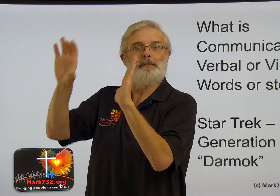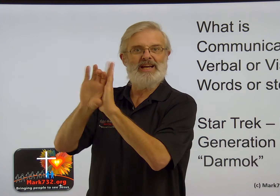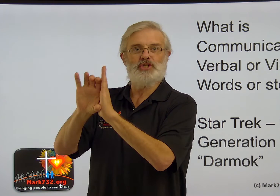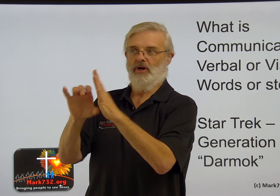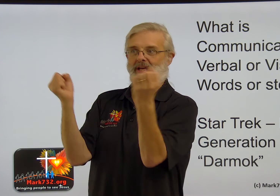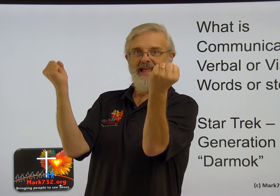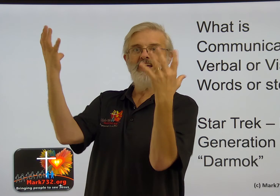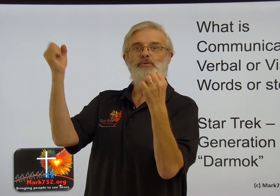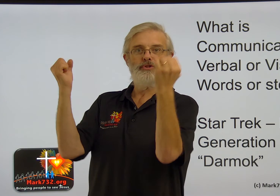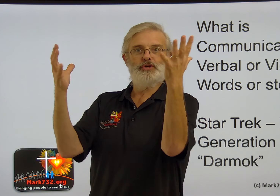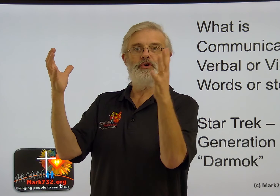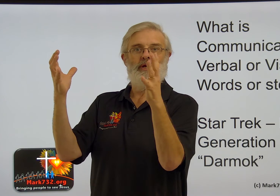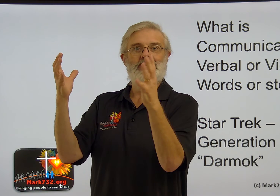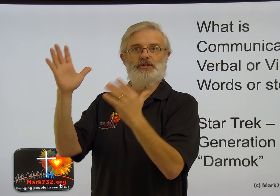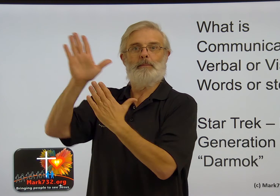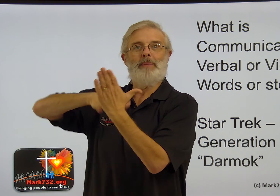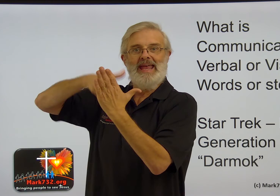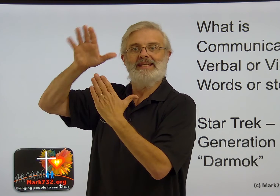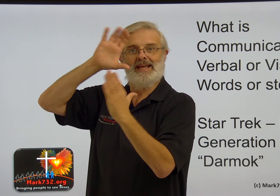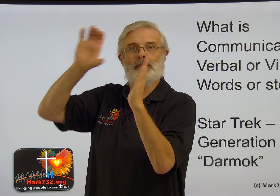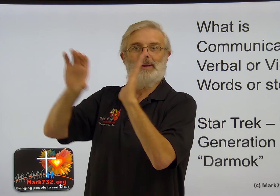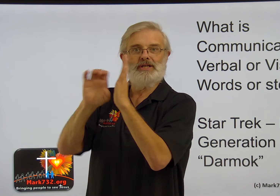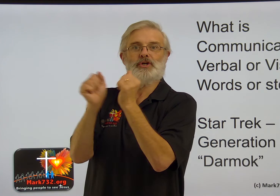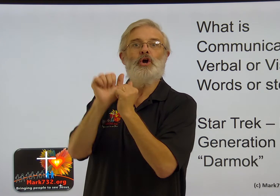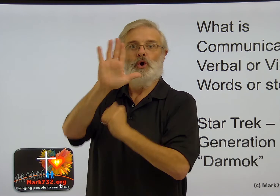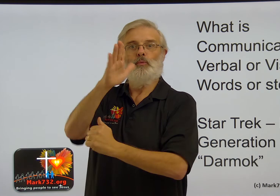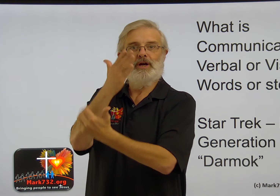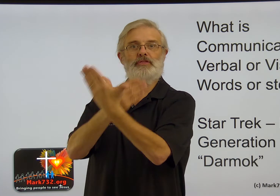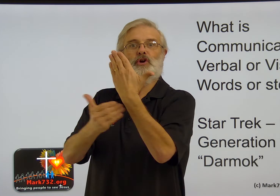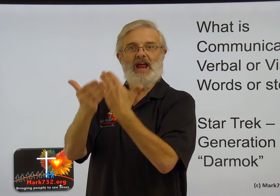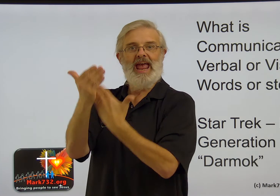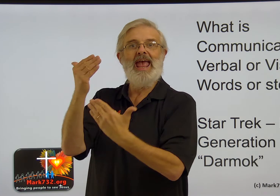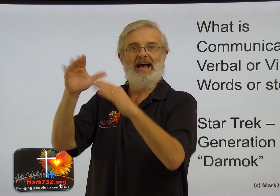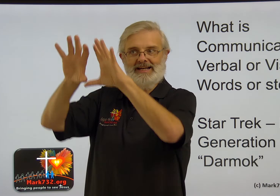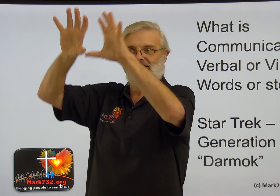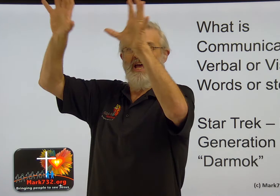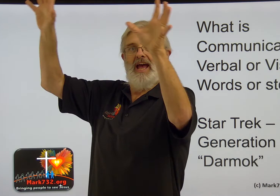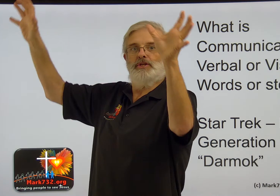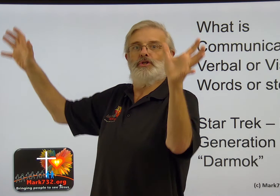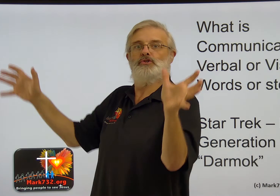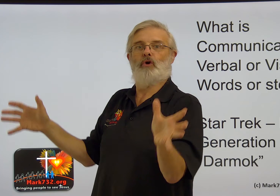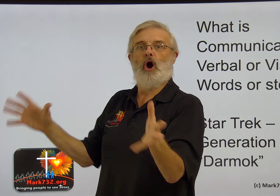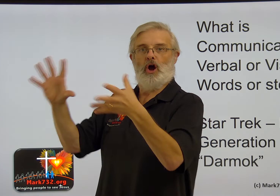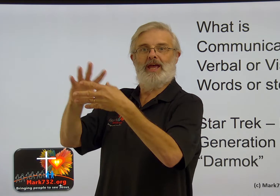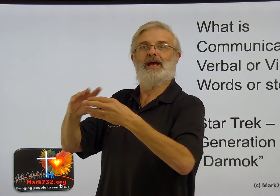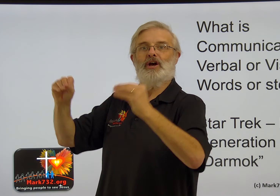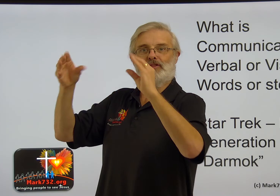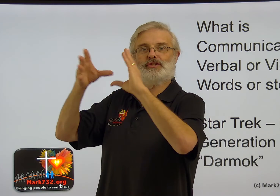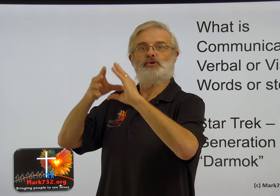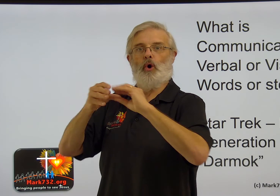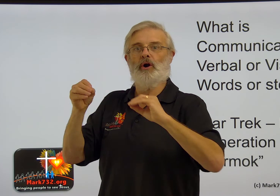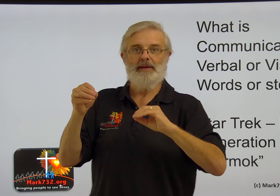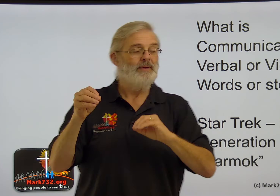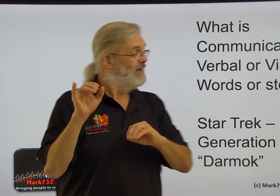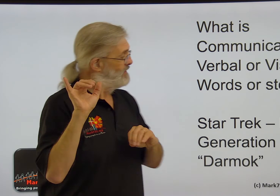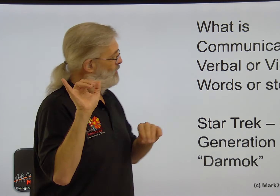picture. That's what you're doing, is you're painting a picture with your hands and you're drawing the story. And so that's